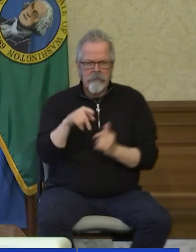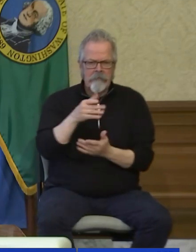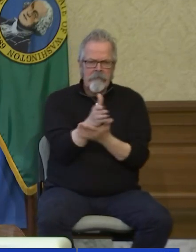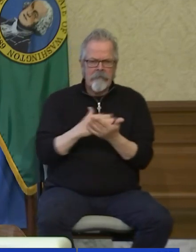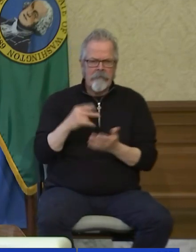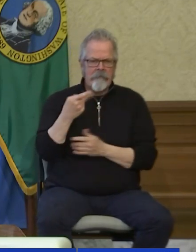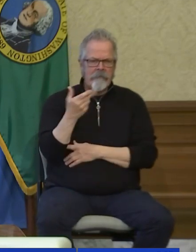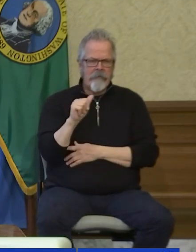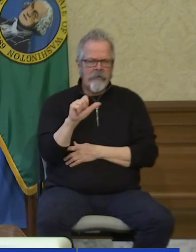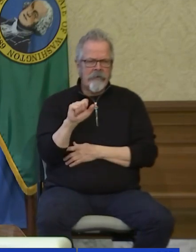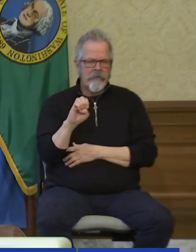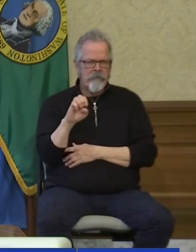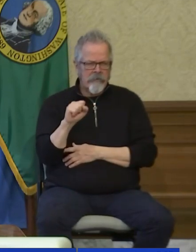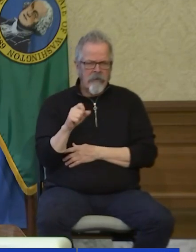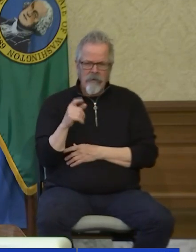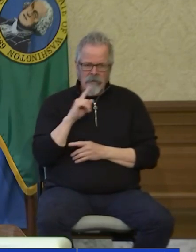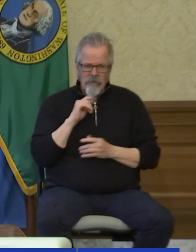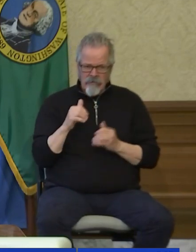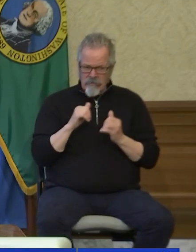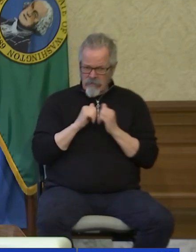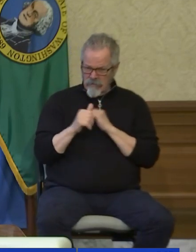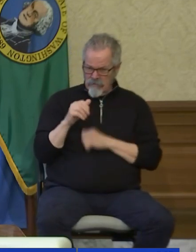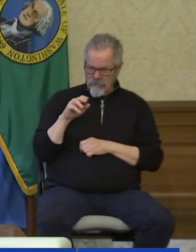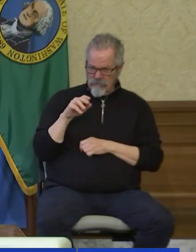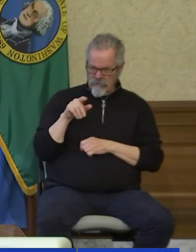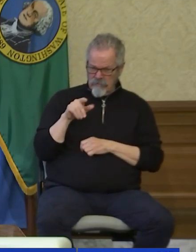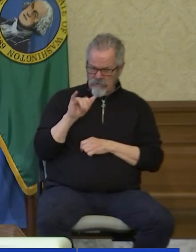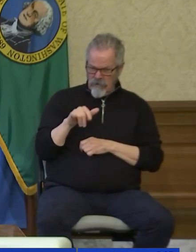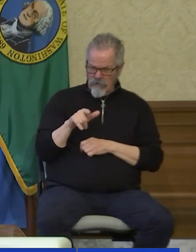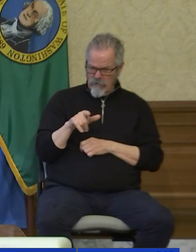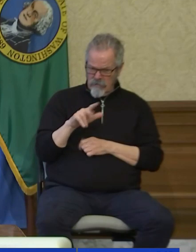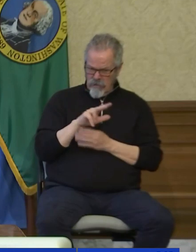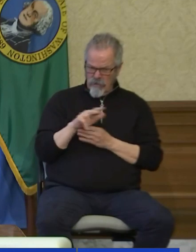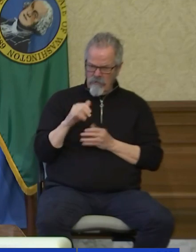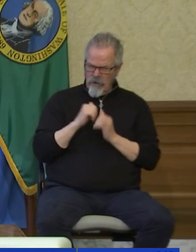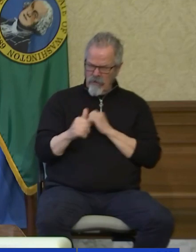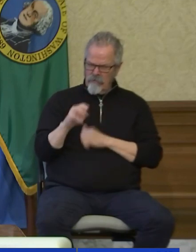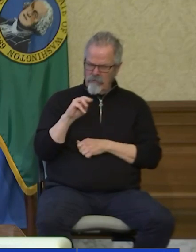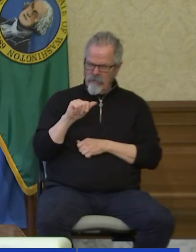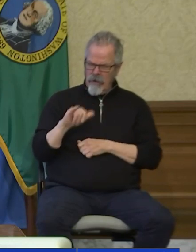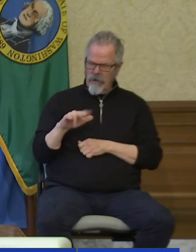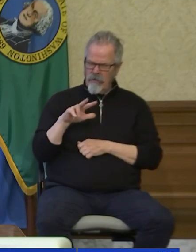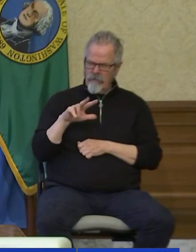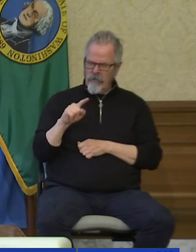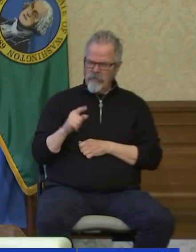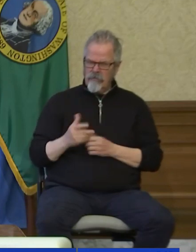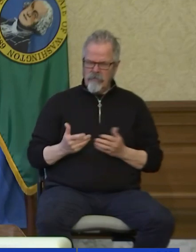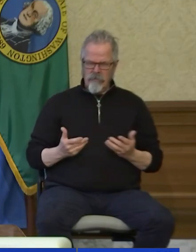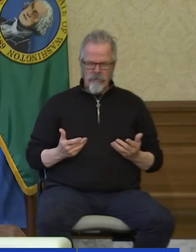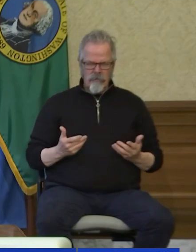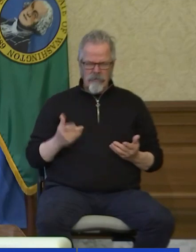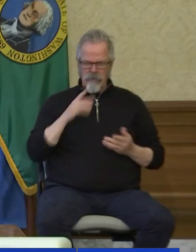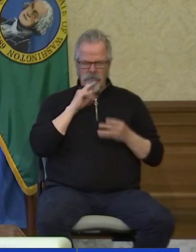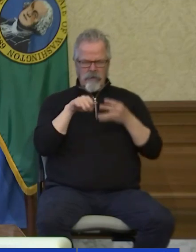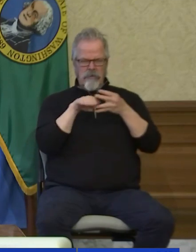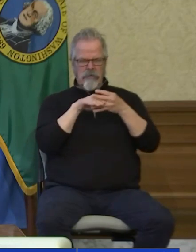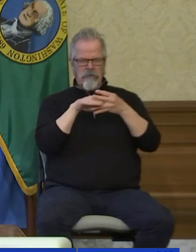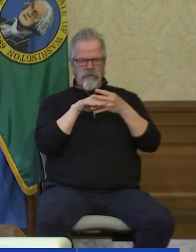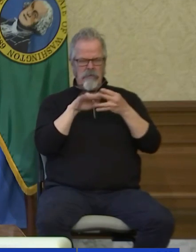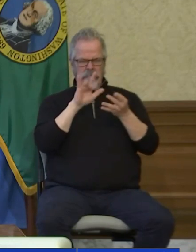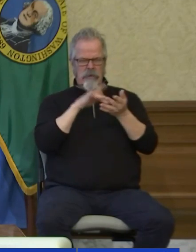because it looks like 3 weeks between phases would take us to mid-July. Well, I think if you do the math, it